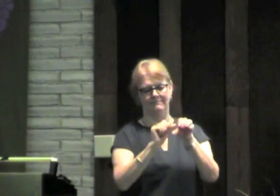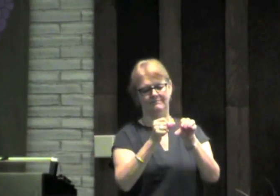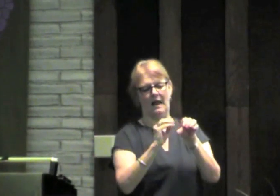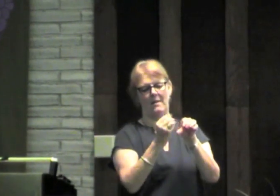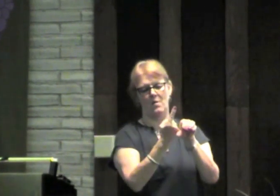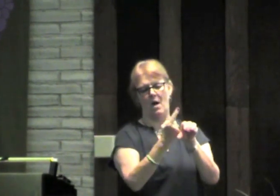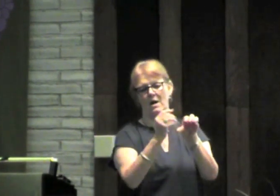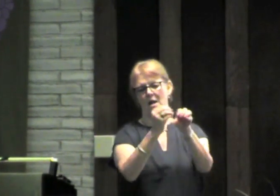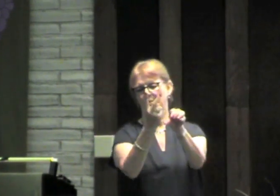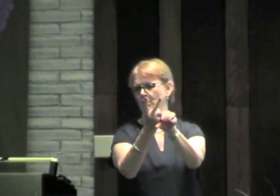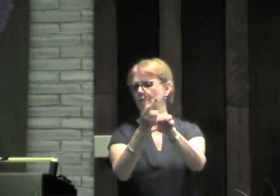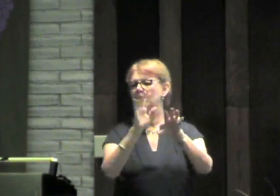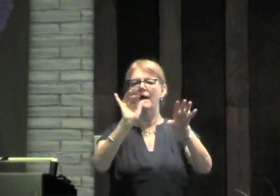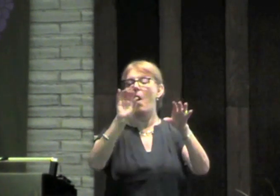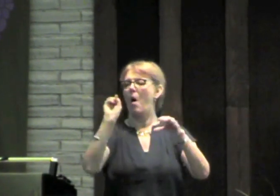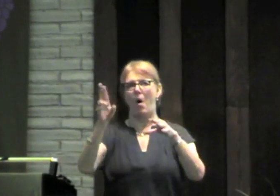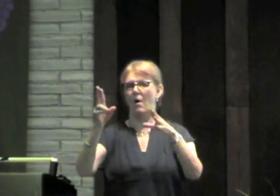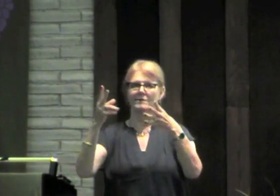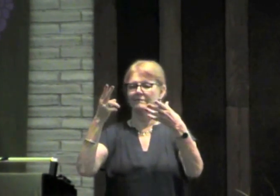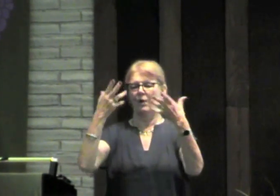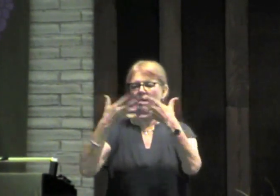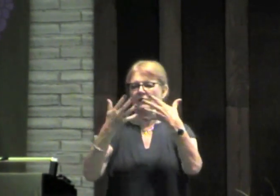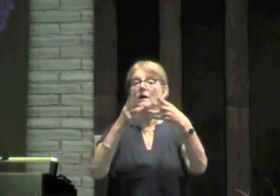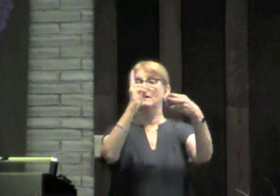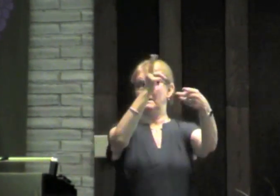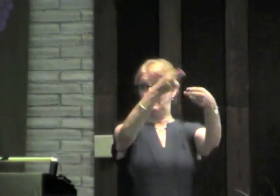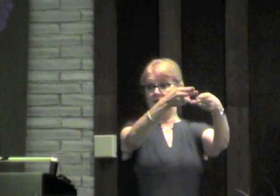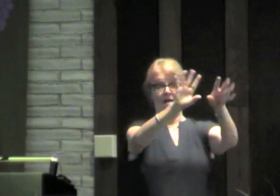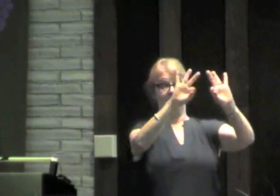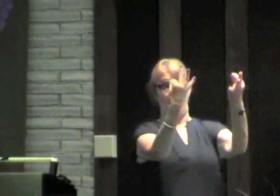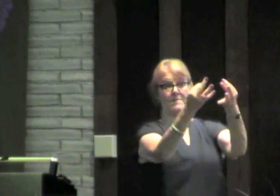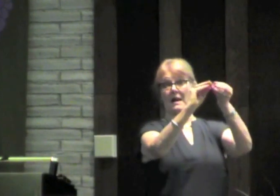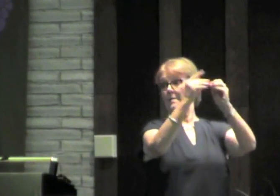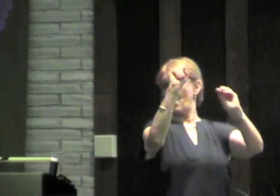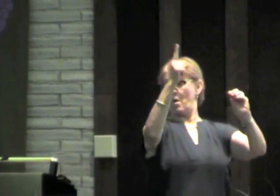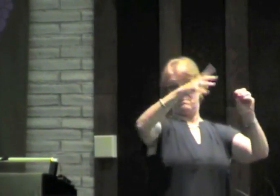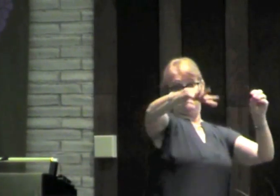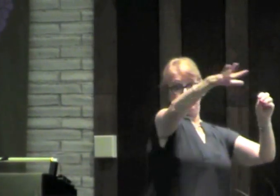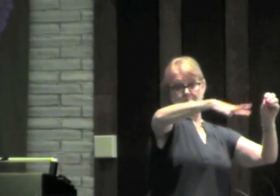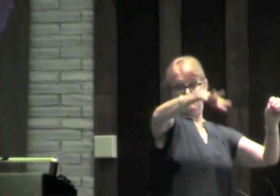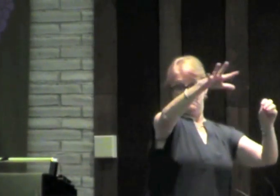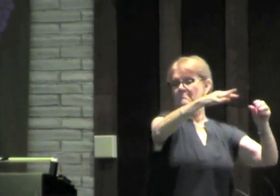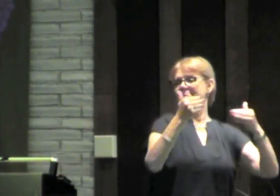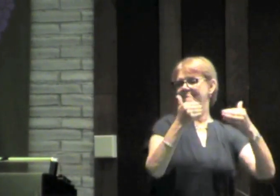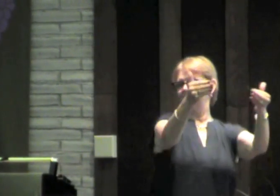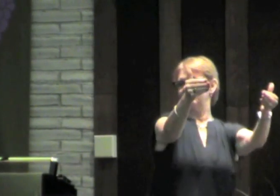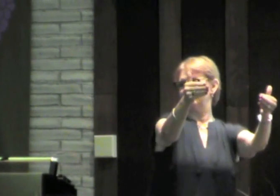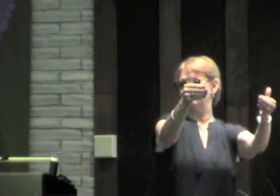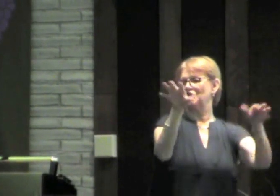them. They'd have 1 through 5 or whatever. And maybe if the family was the number 1